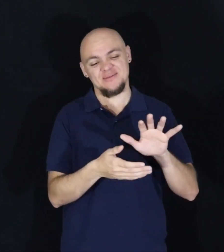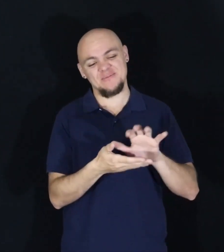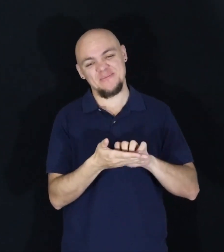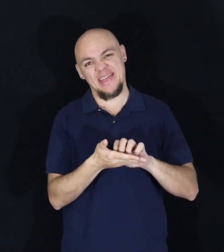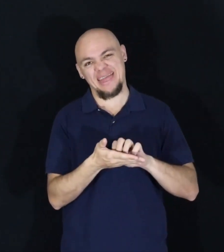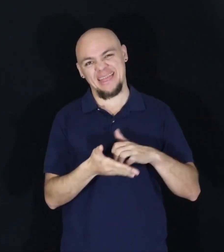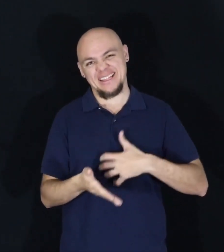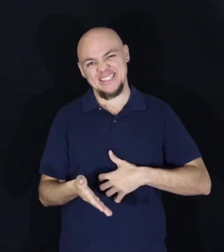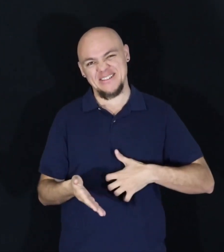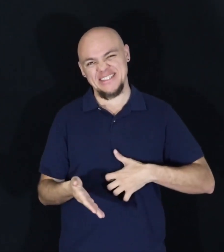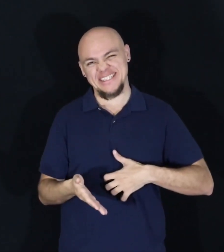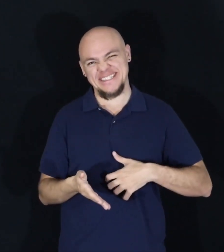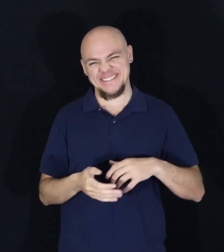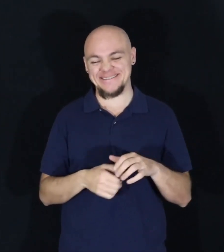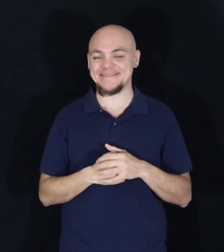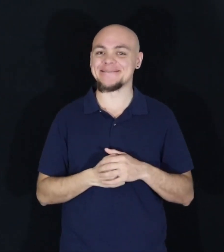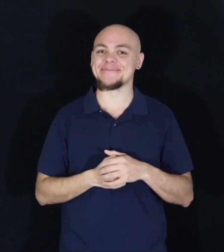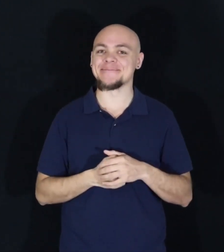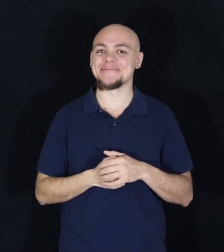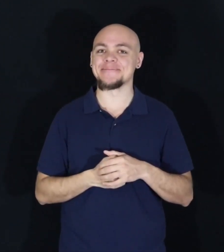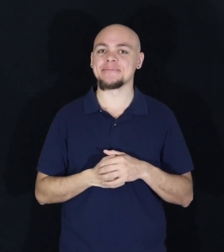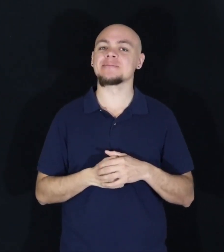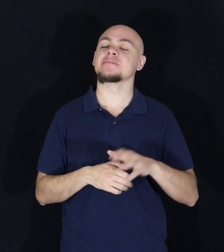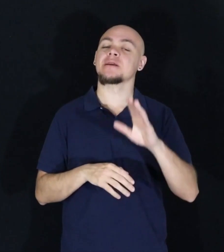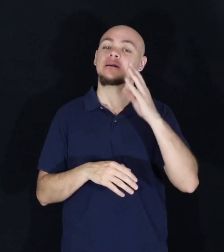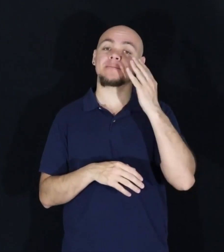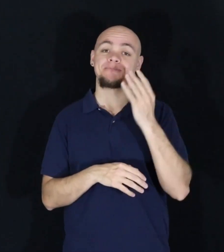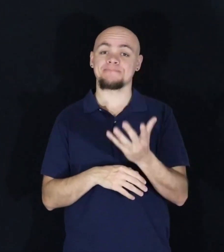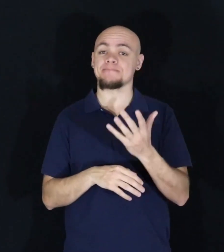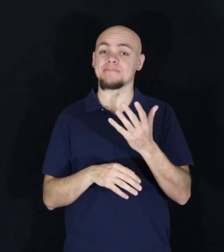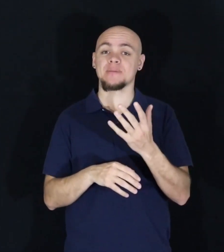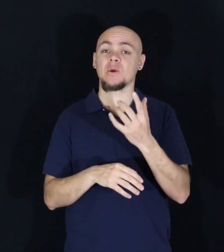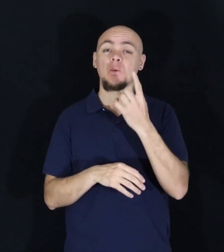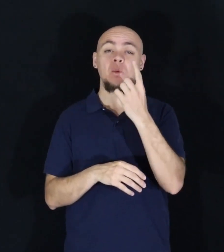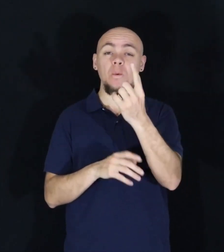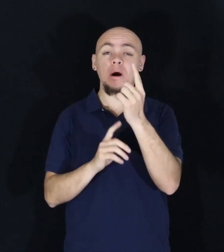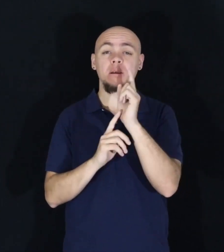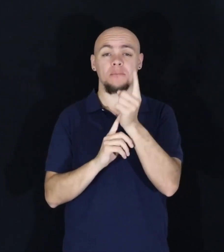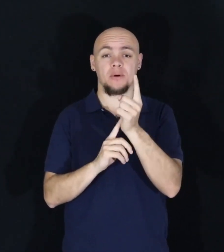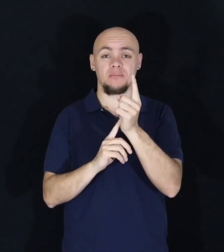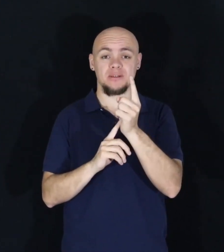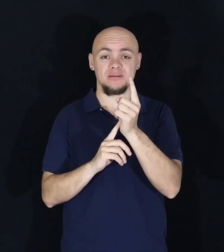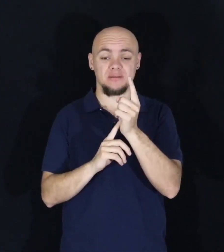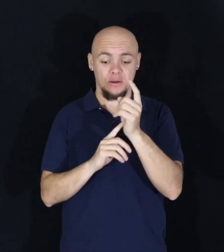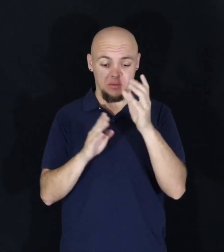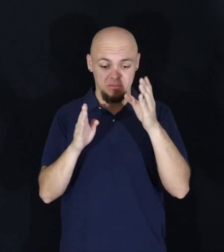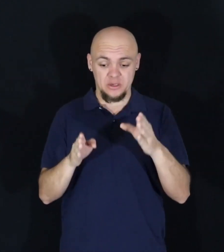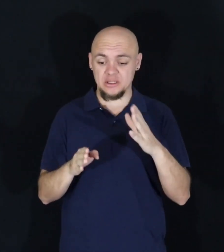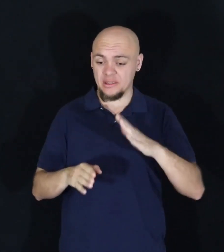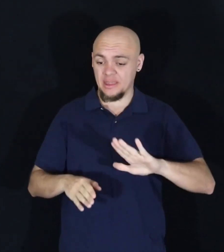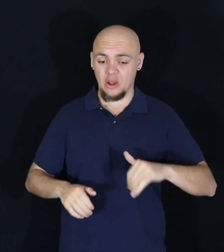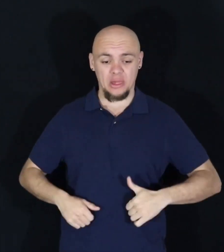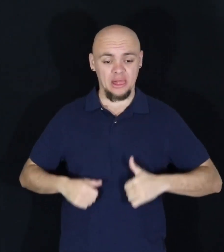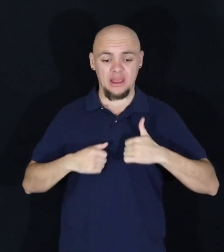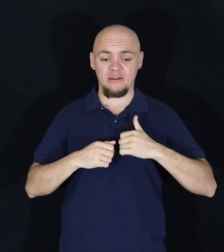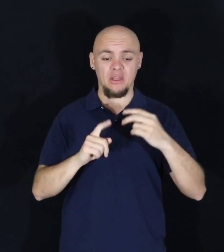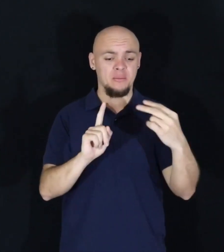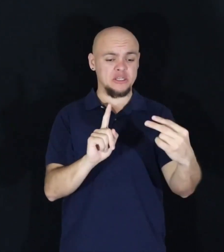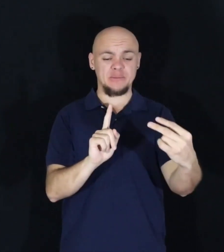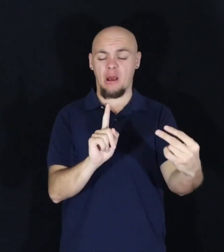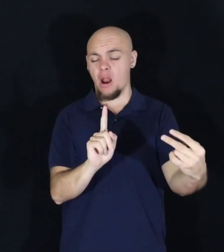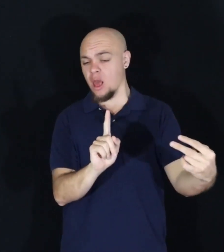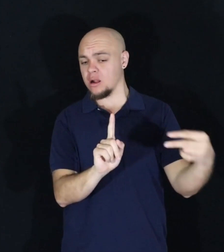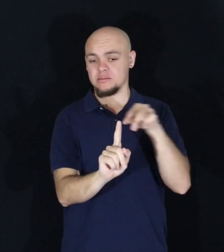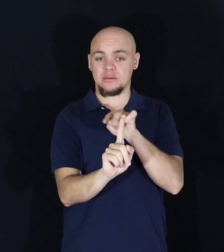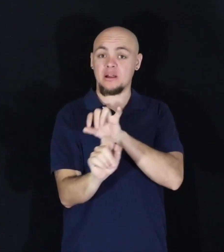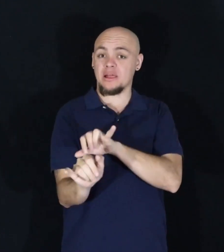too. Like I said, a single moment in a person's life can change their whole perspective, like